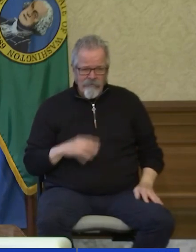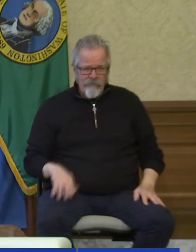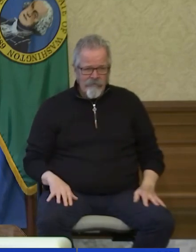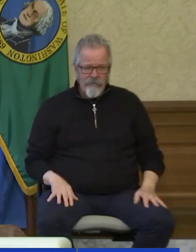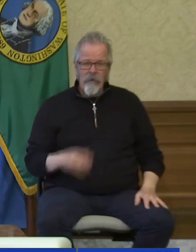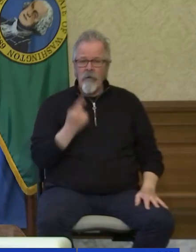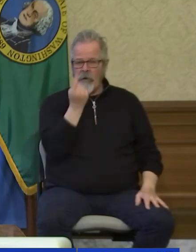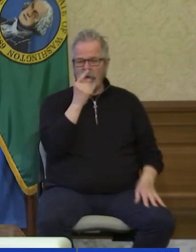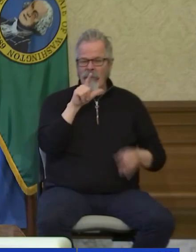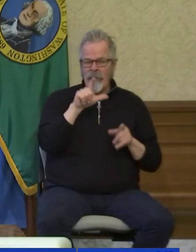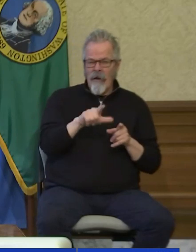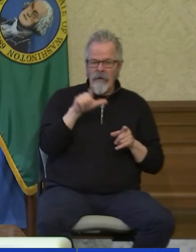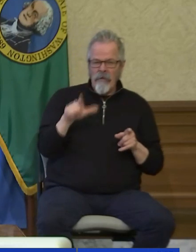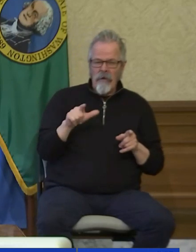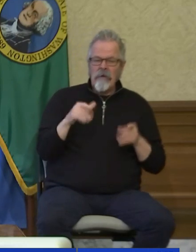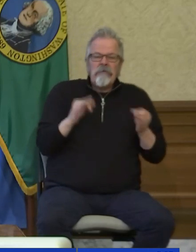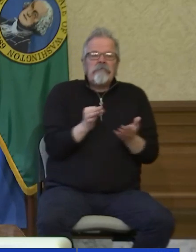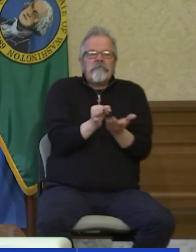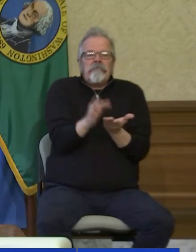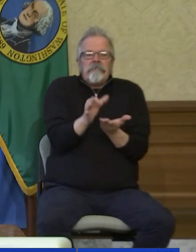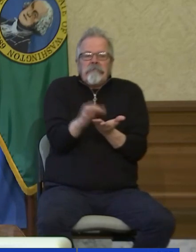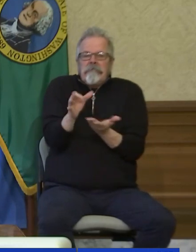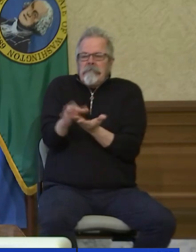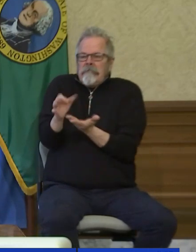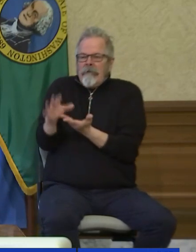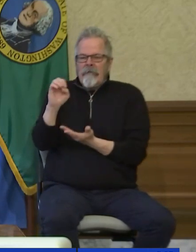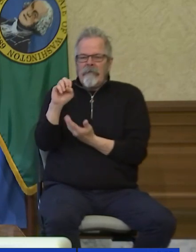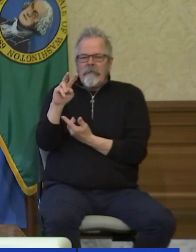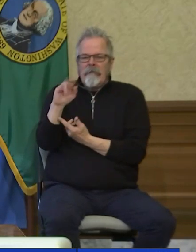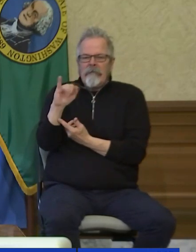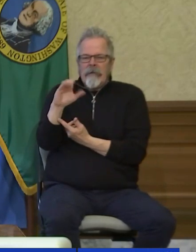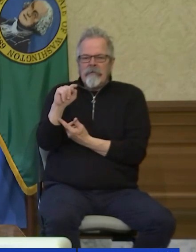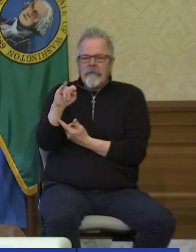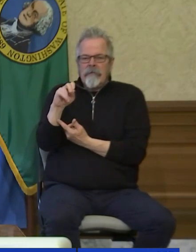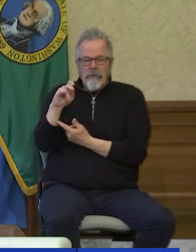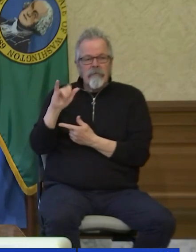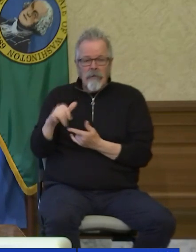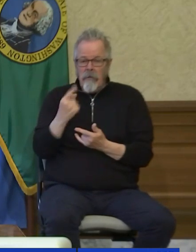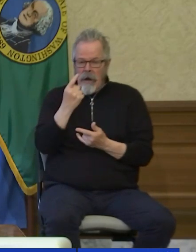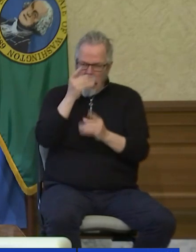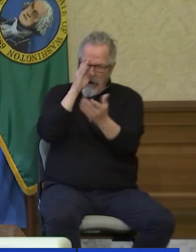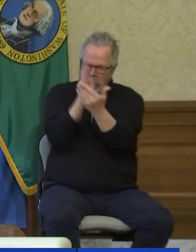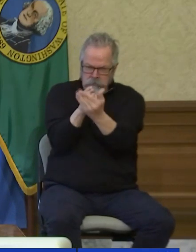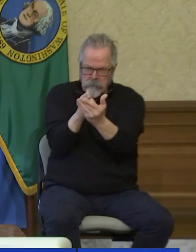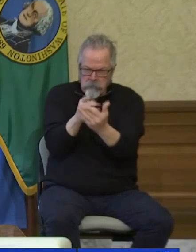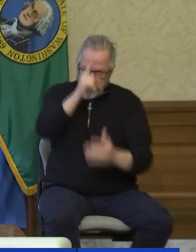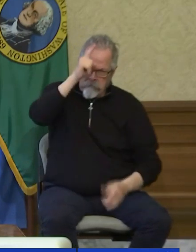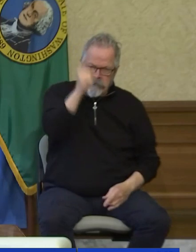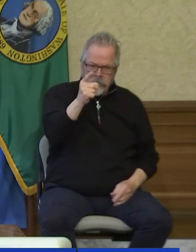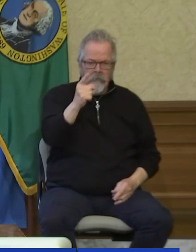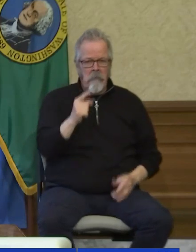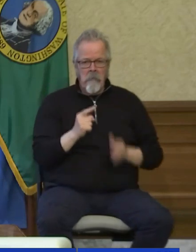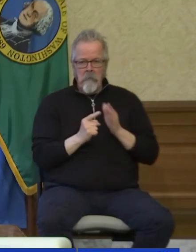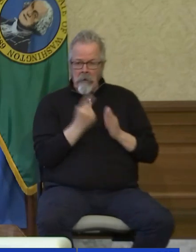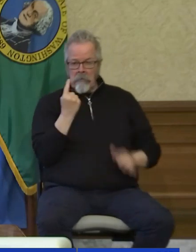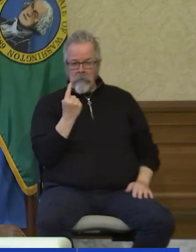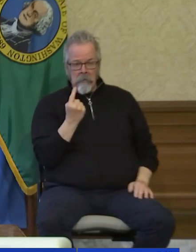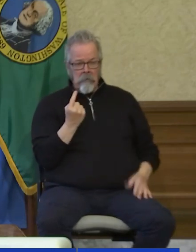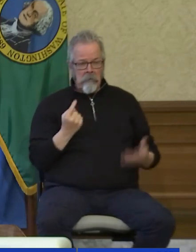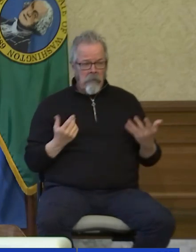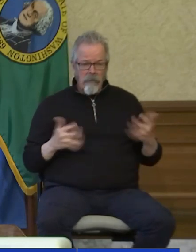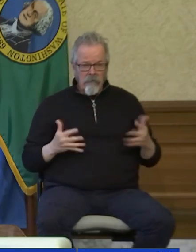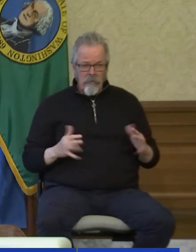order that we've been able to bend the curve down. Look, I get calls from governors quite often saying, how have you been so successful? And I tell them it's